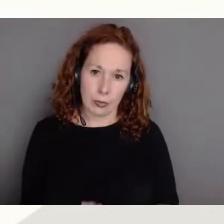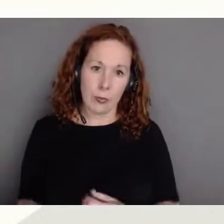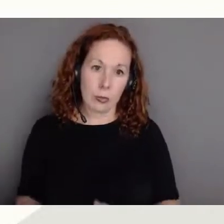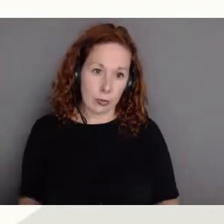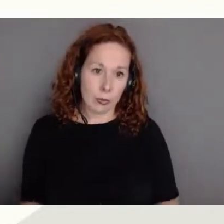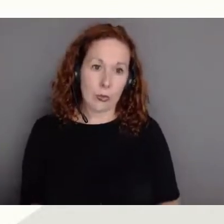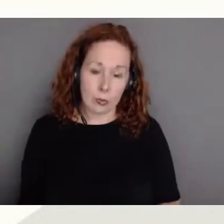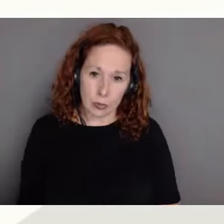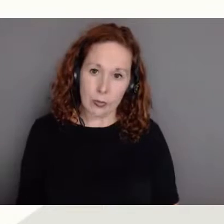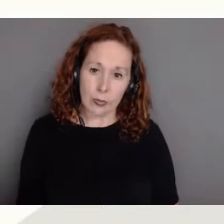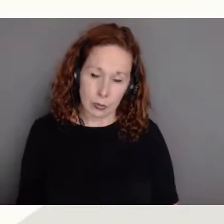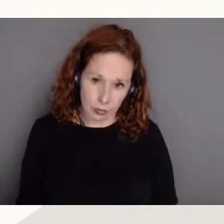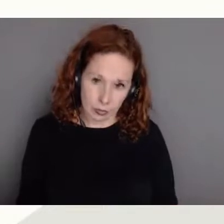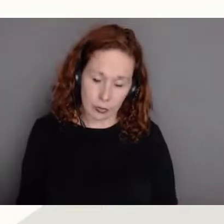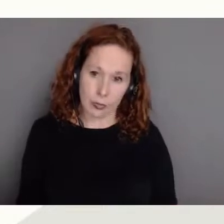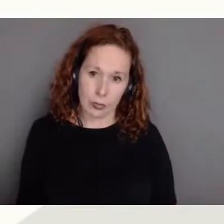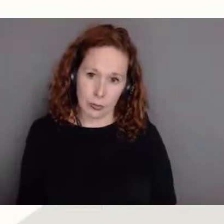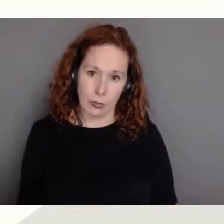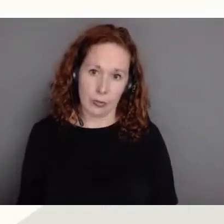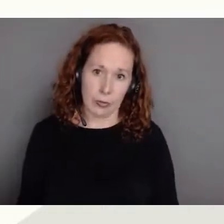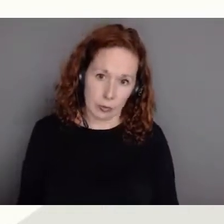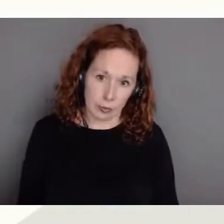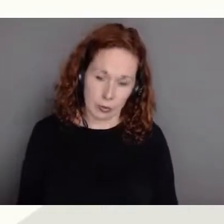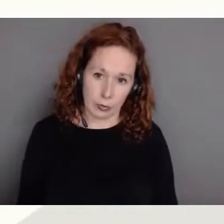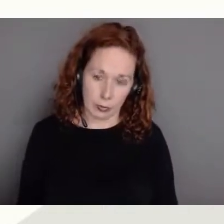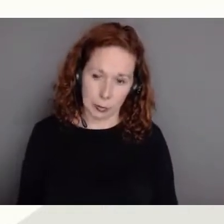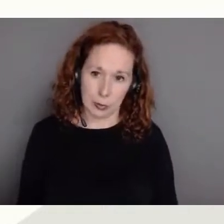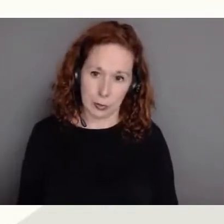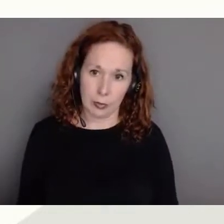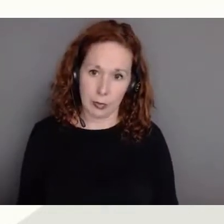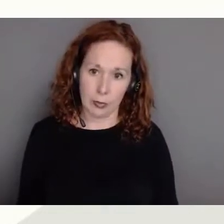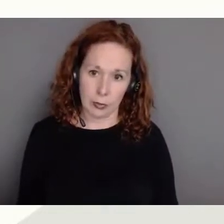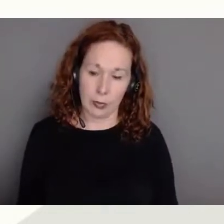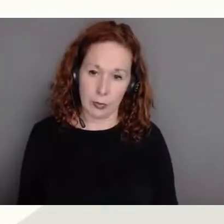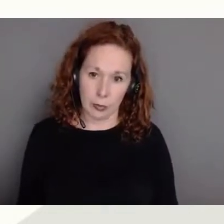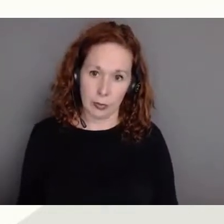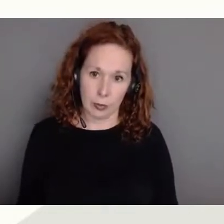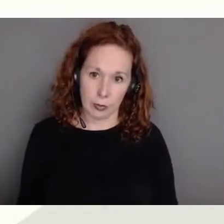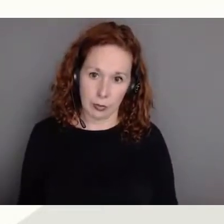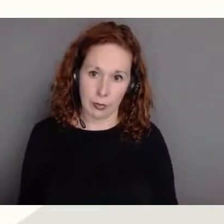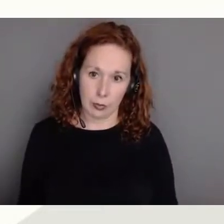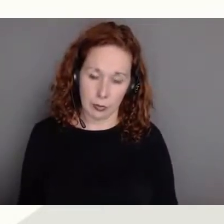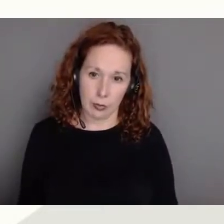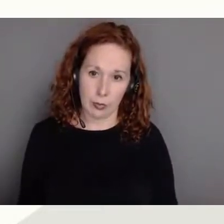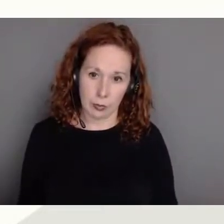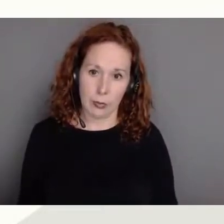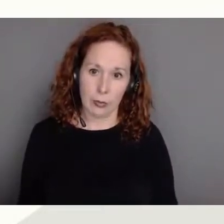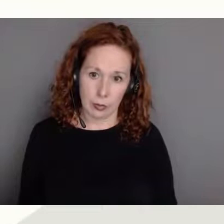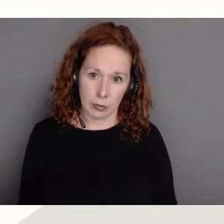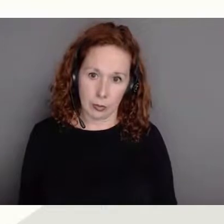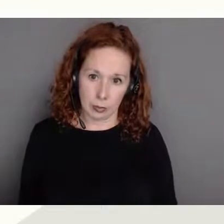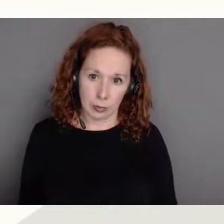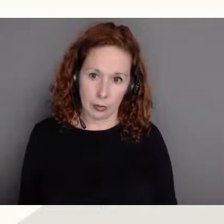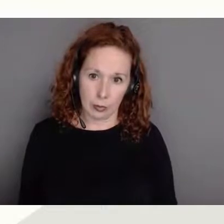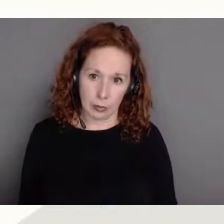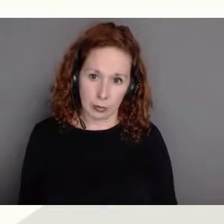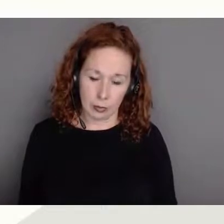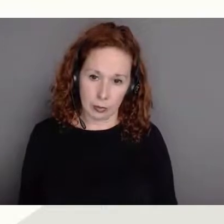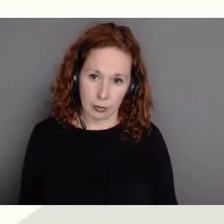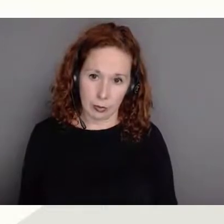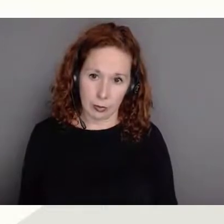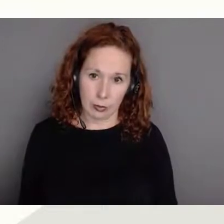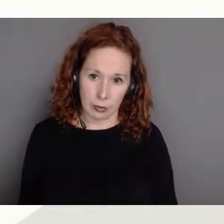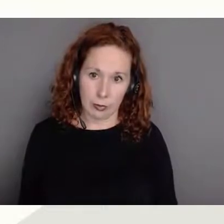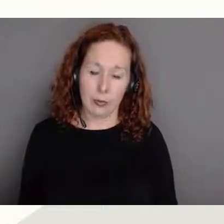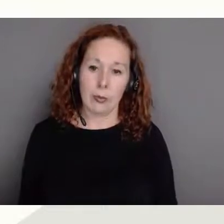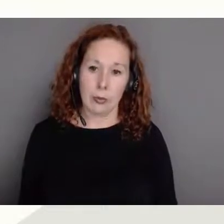about. So, I imagine as someone who works in an ASL in the deaf community, you are very much an